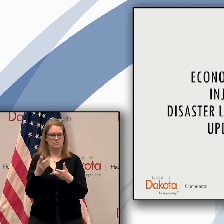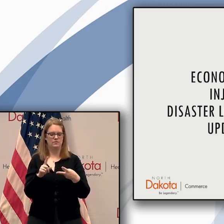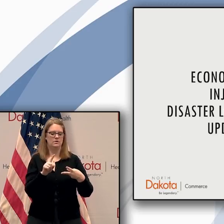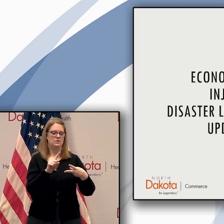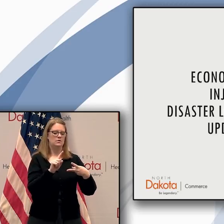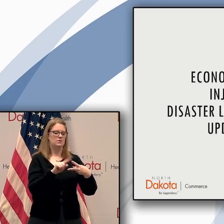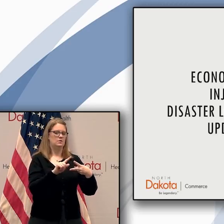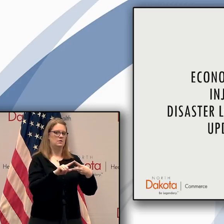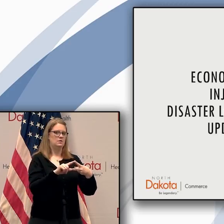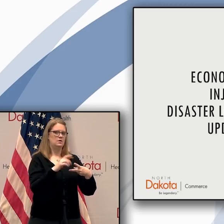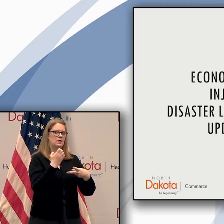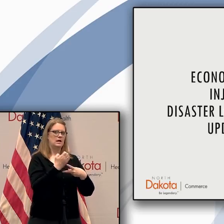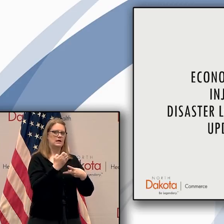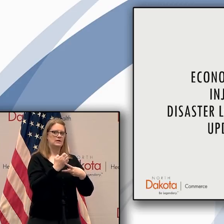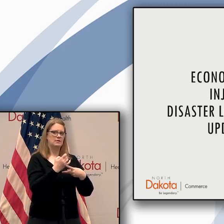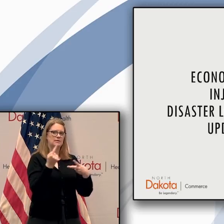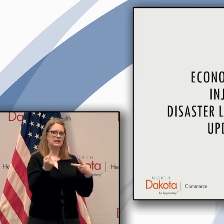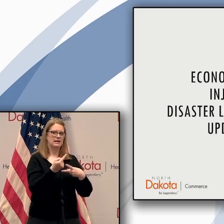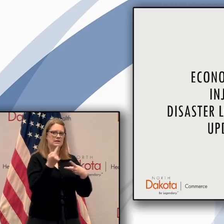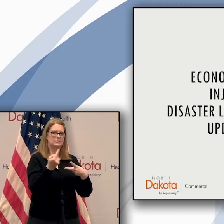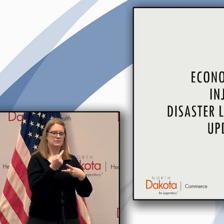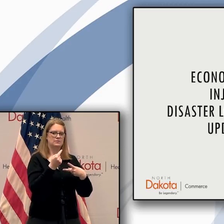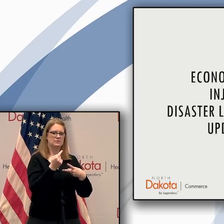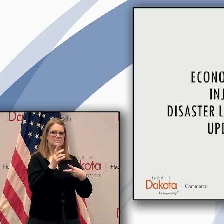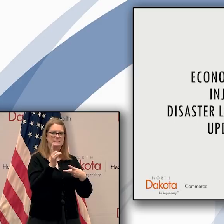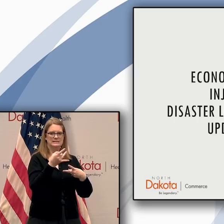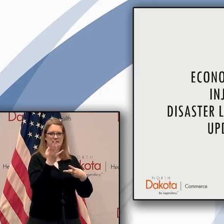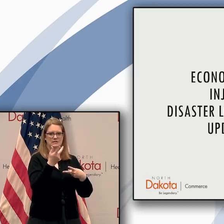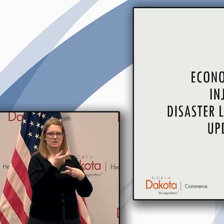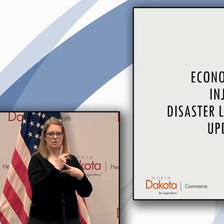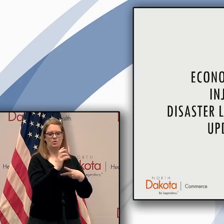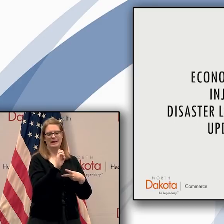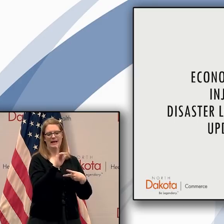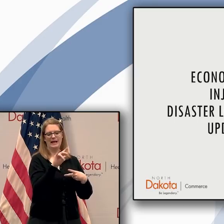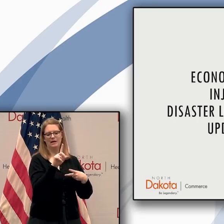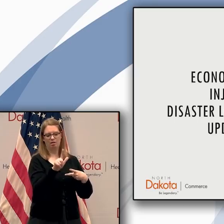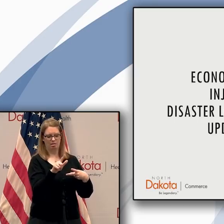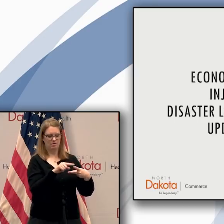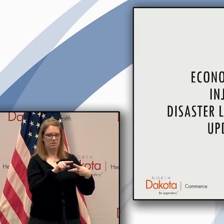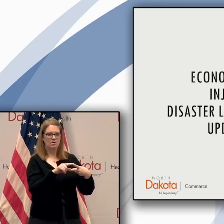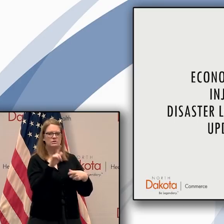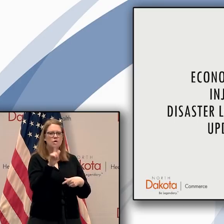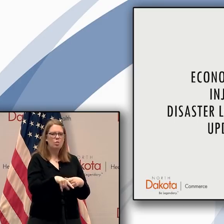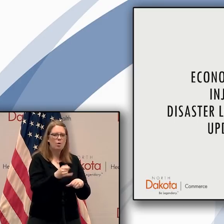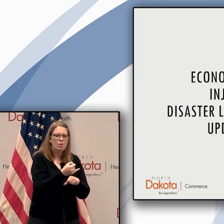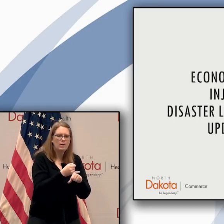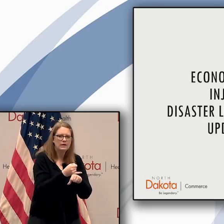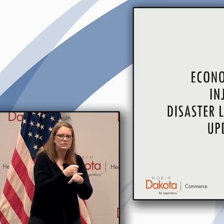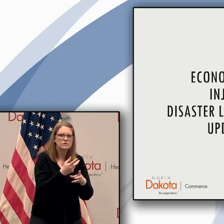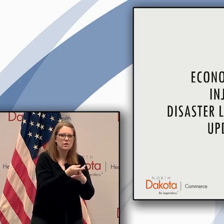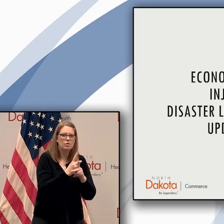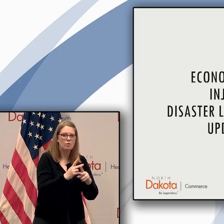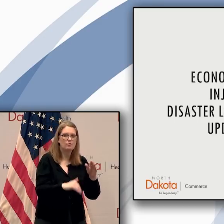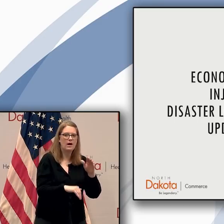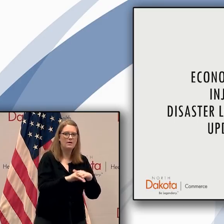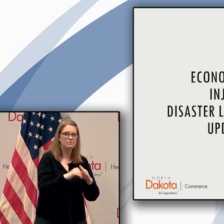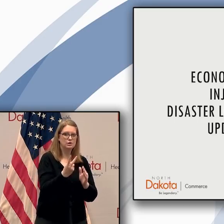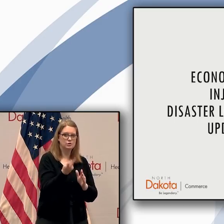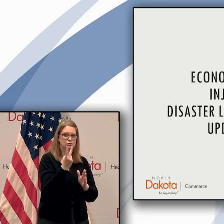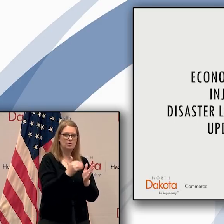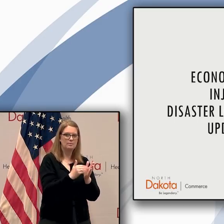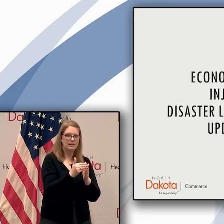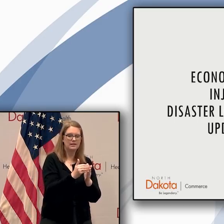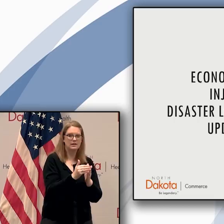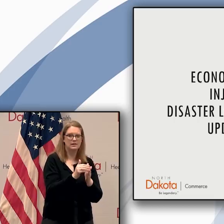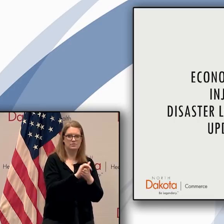First, the Economic Injury Disaster Loan, or EIDL, a low-interest loan for up to $2 million with up to